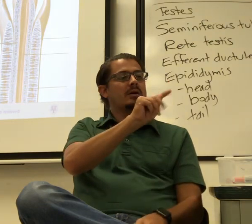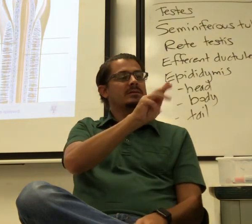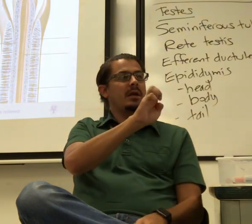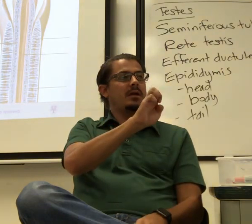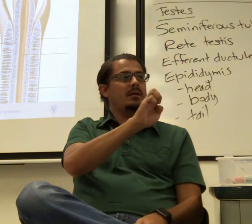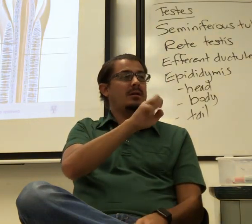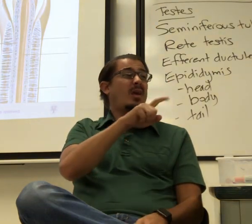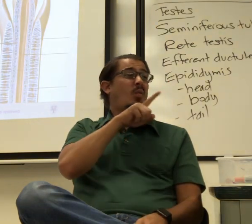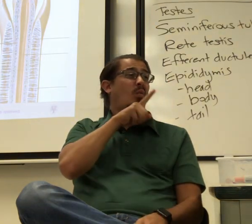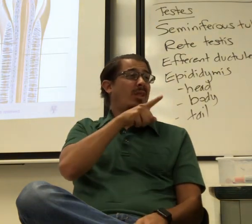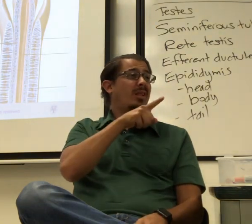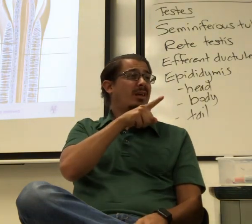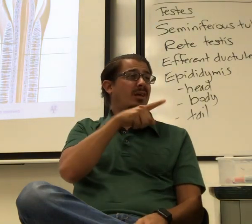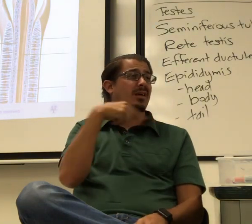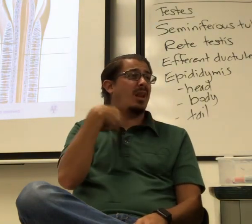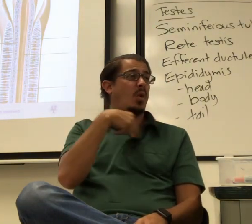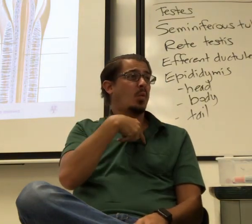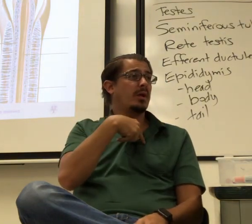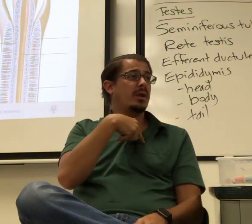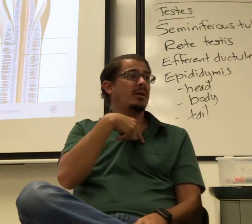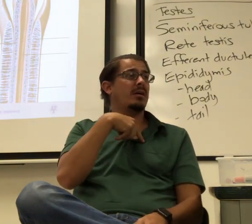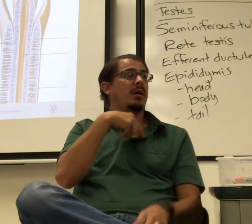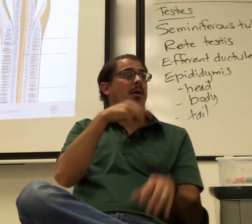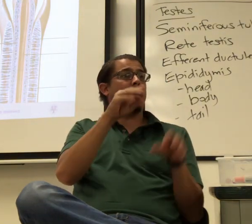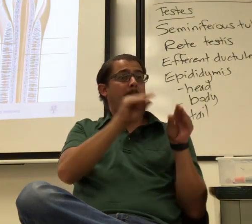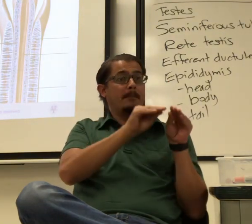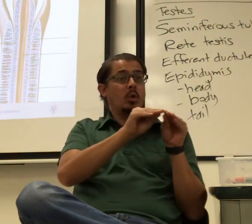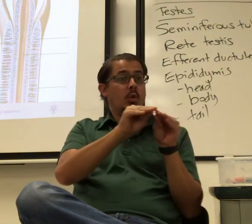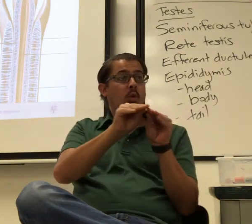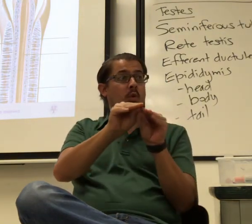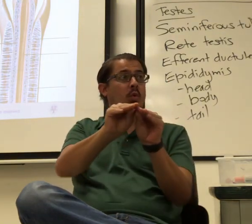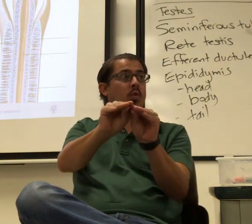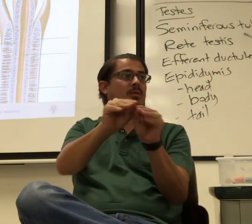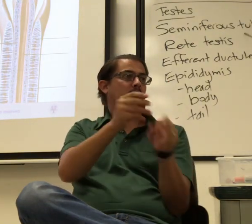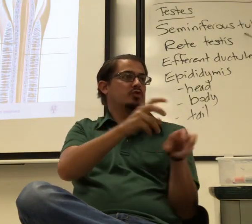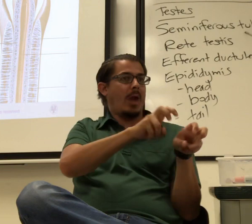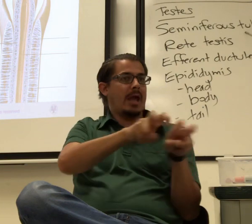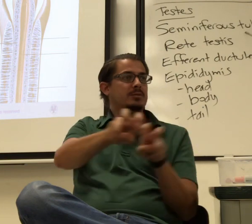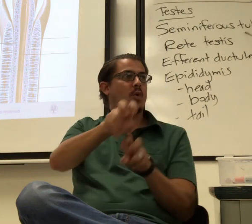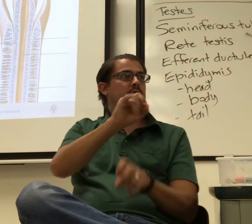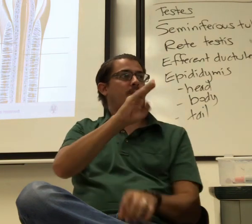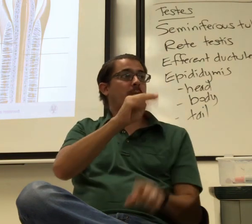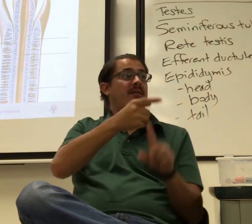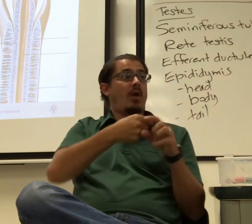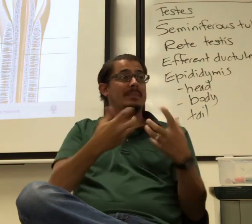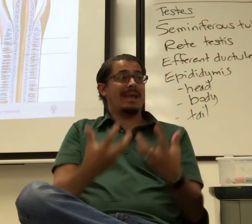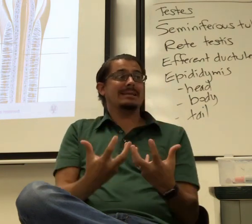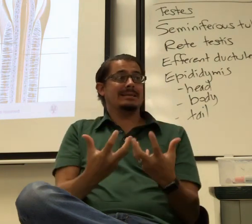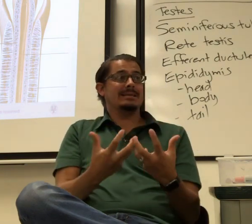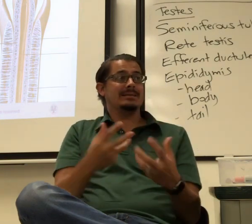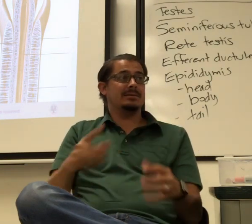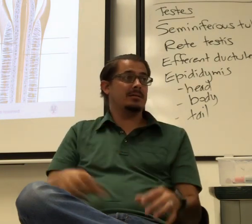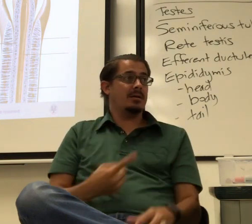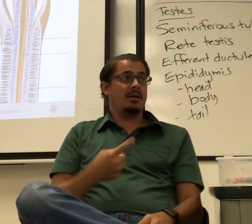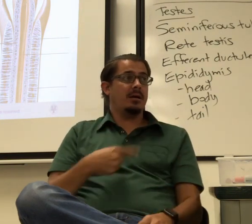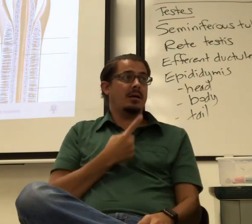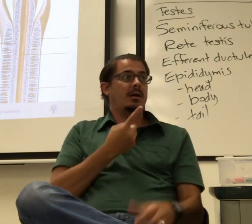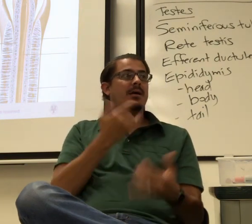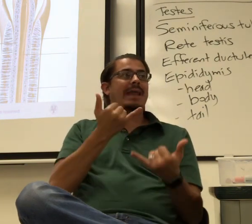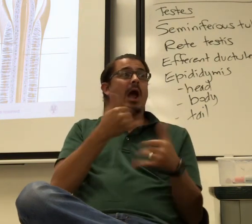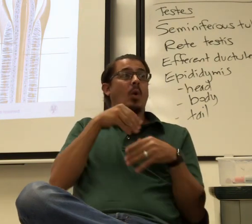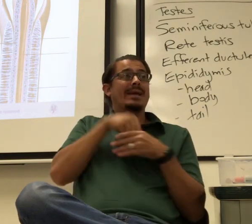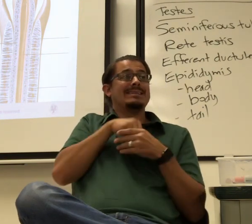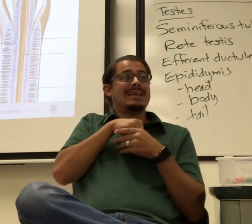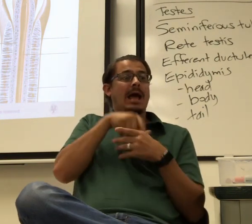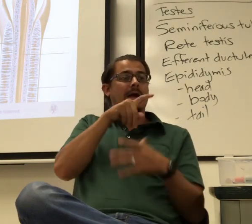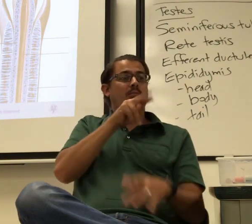And pretty much, we've moved sperm all the way from testes to inside the